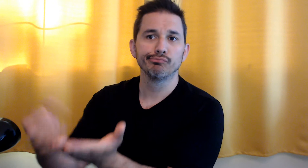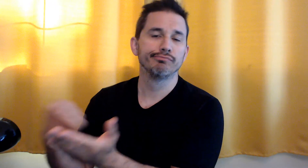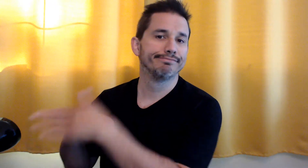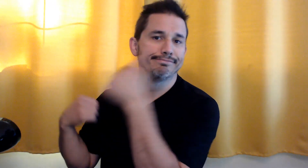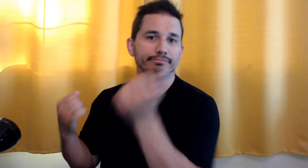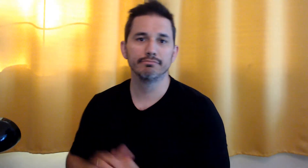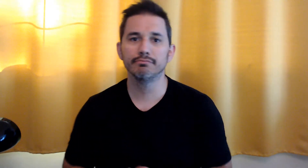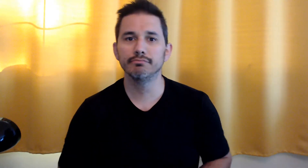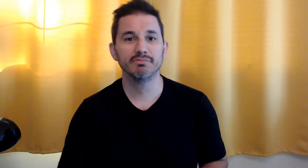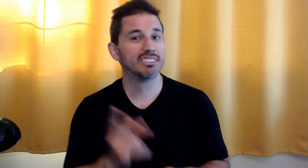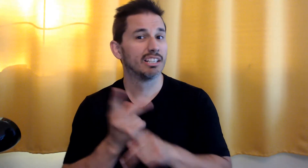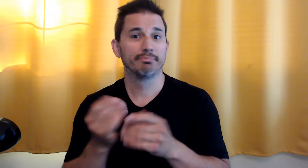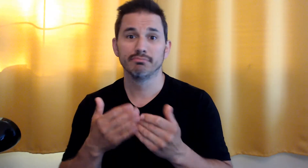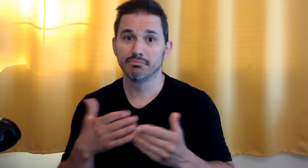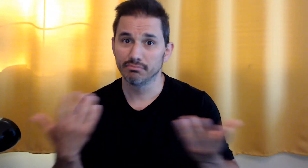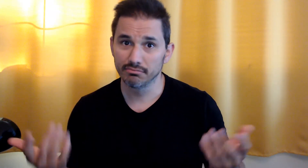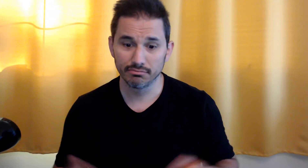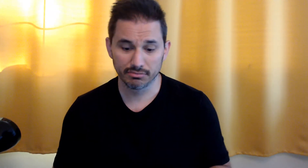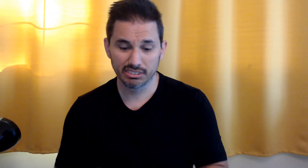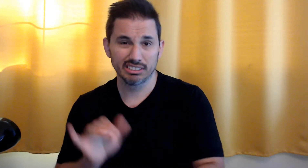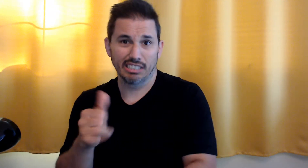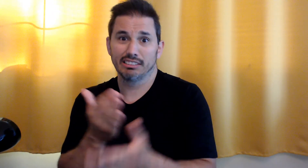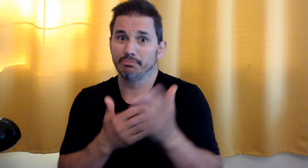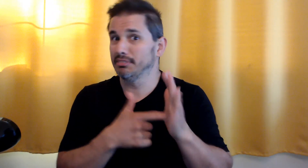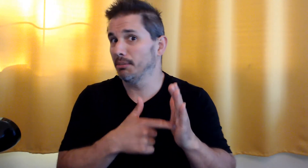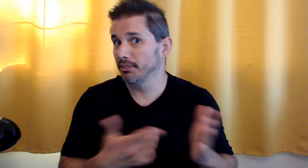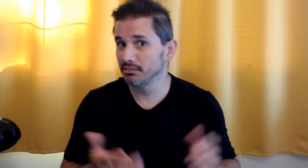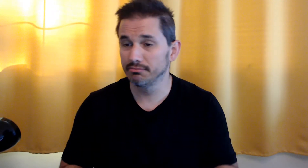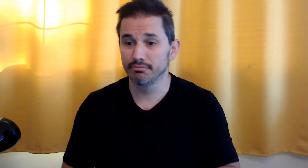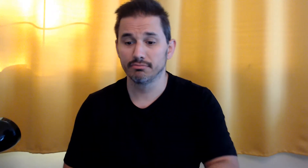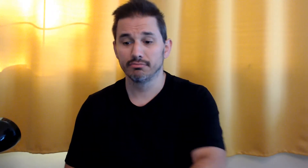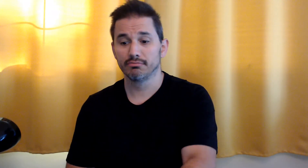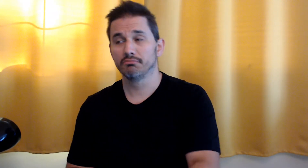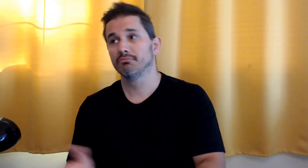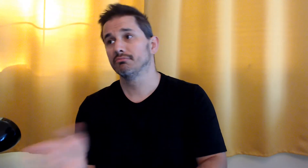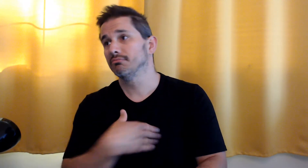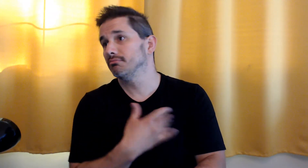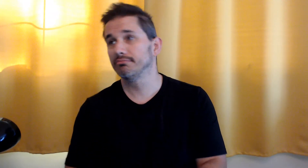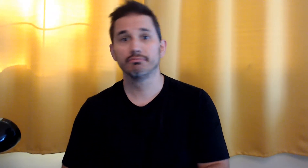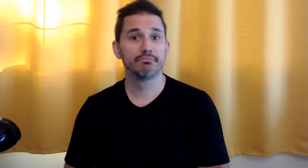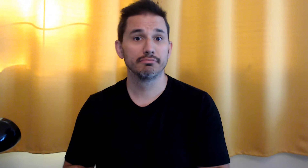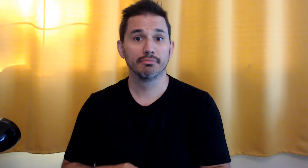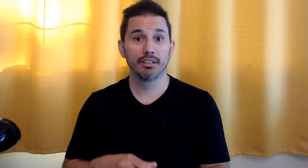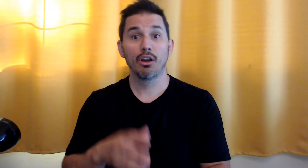That way, if someone specific is needed, you could use a specific button press to call that person into the room.